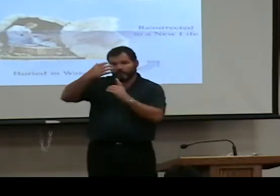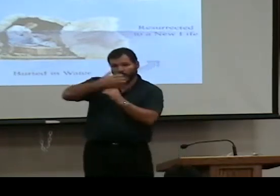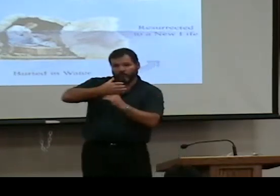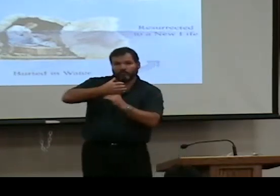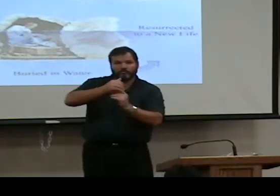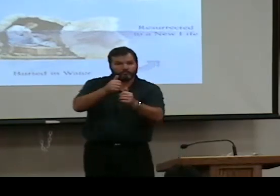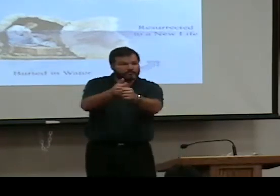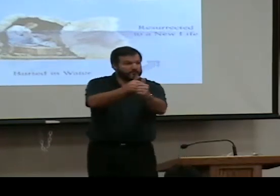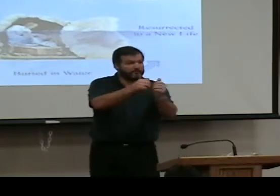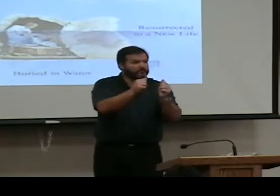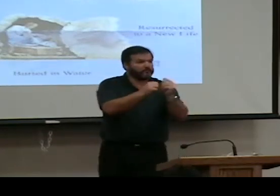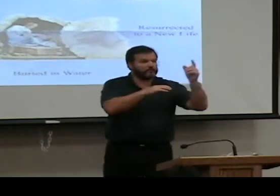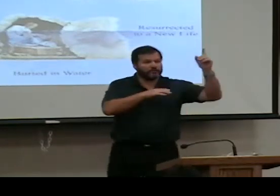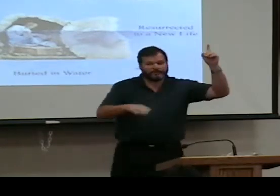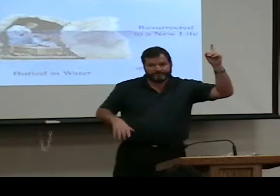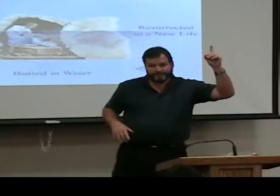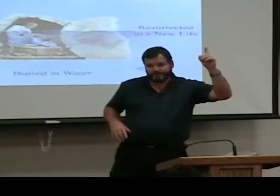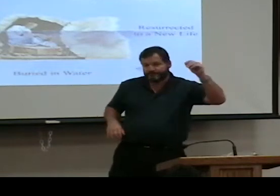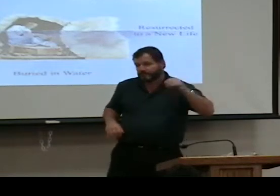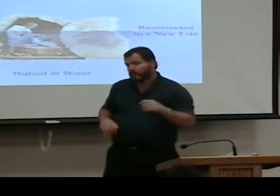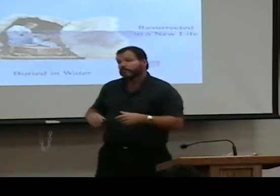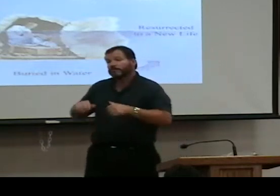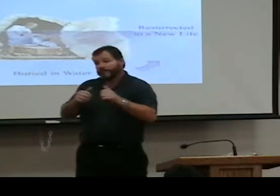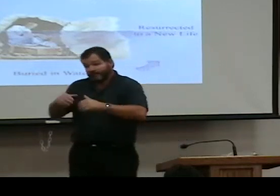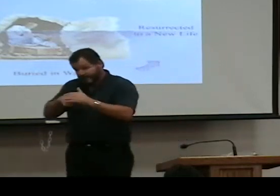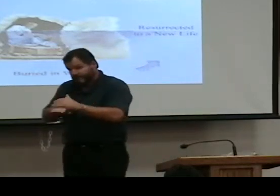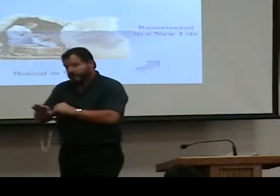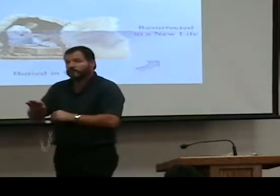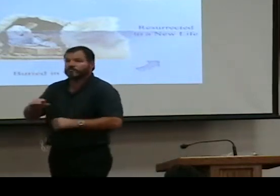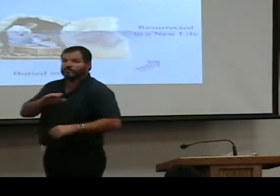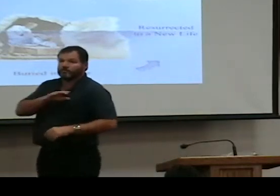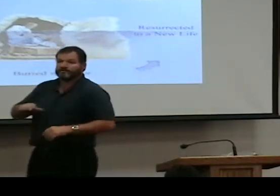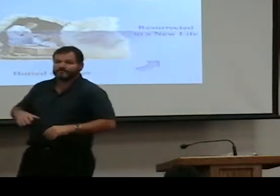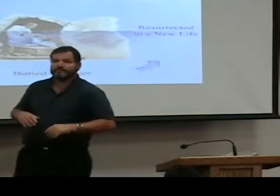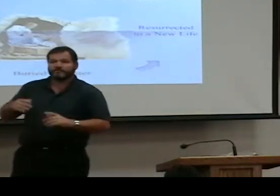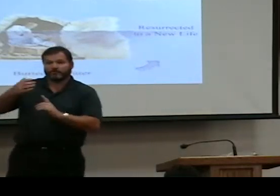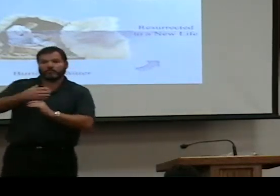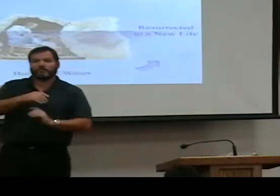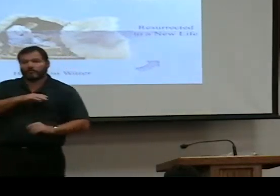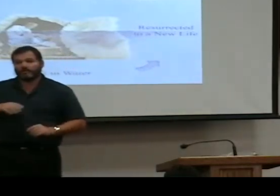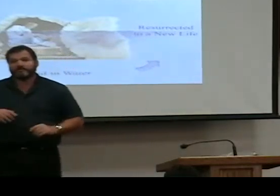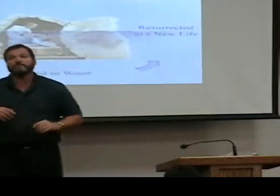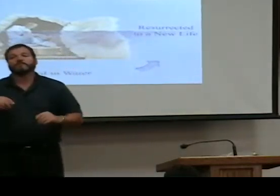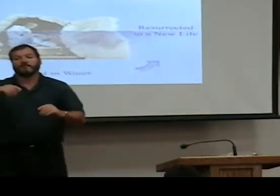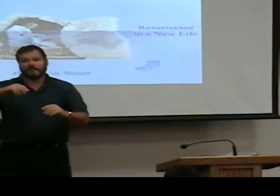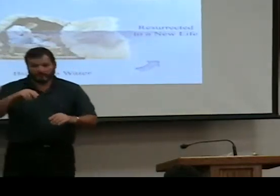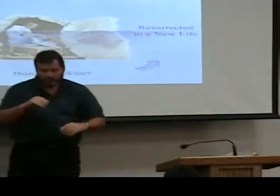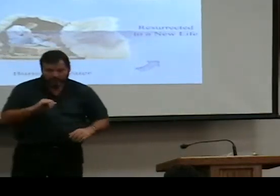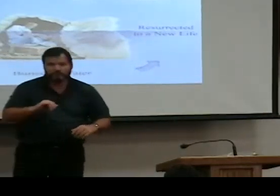We've been clothed with him. We enter Christ. He closed us.